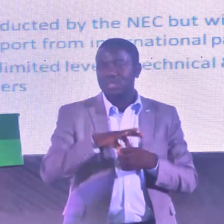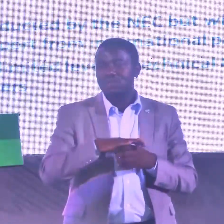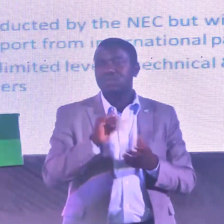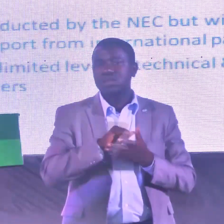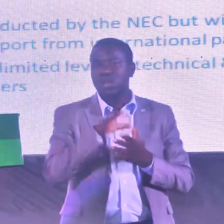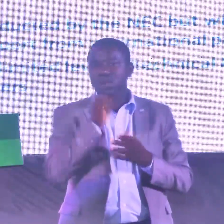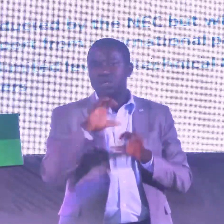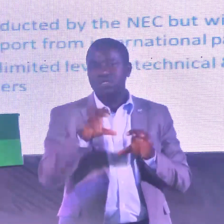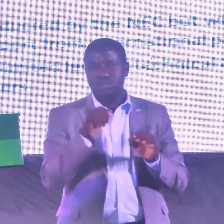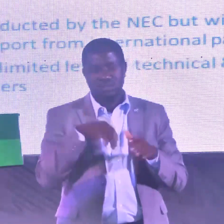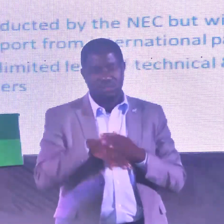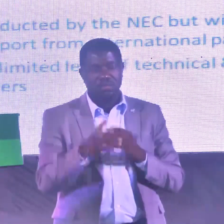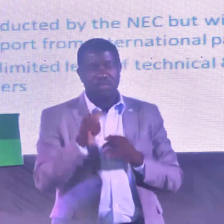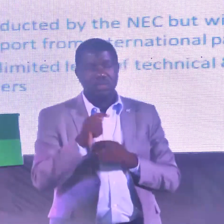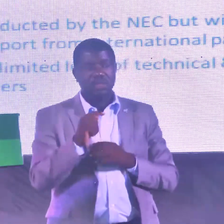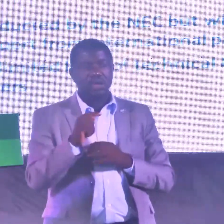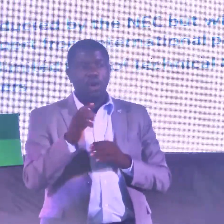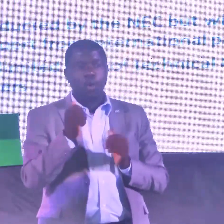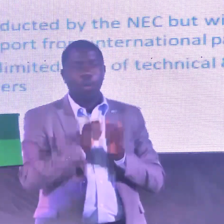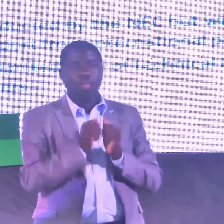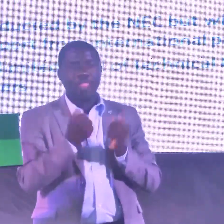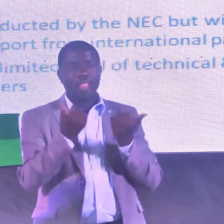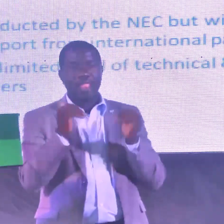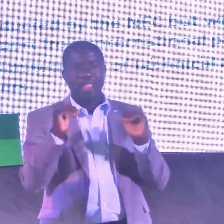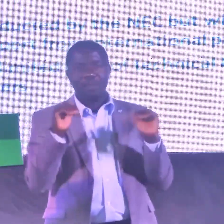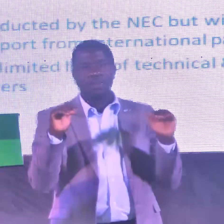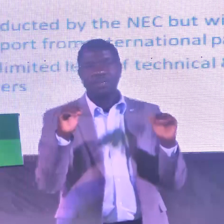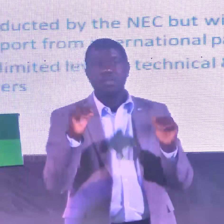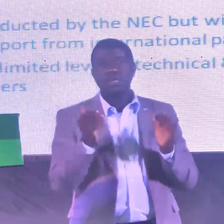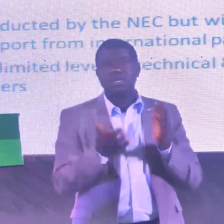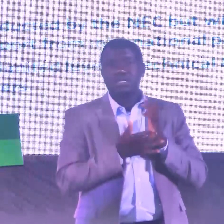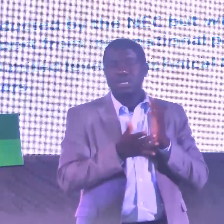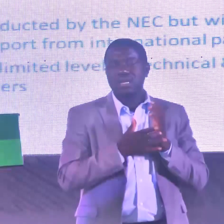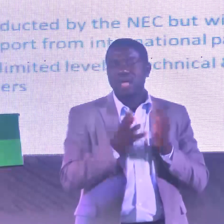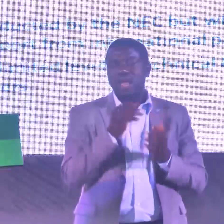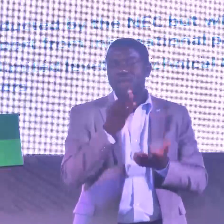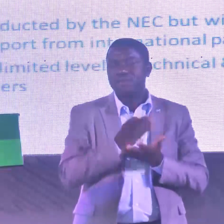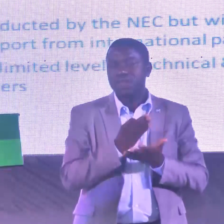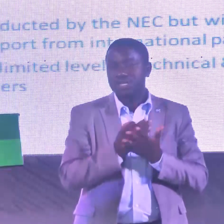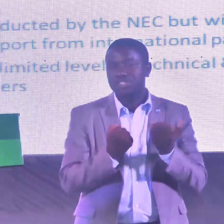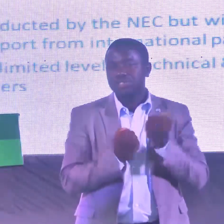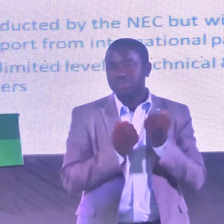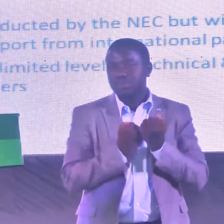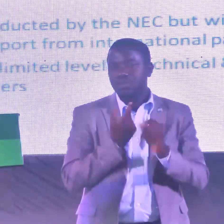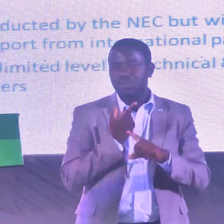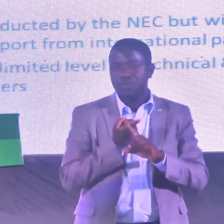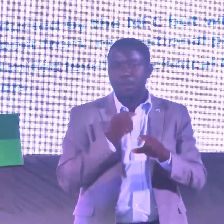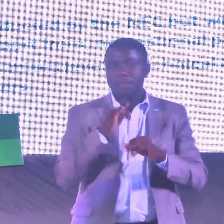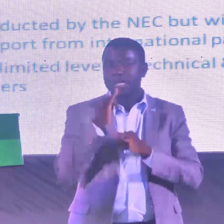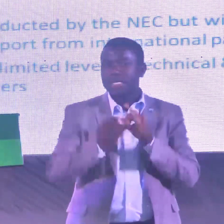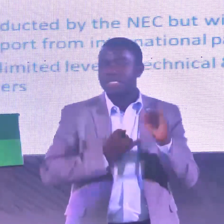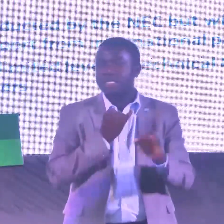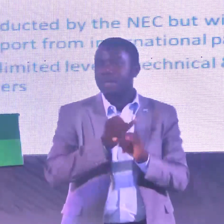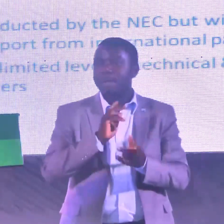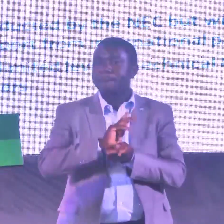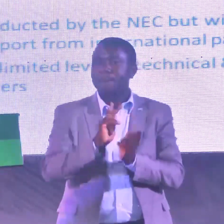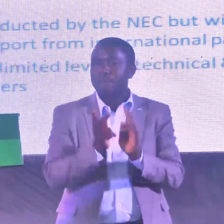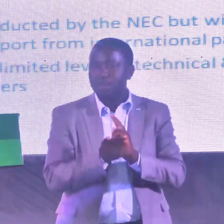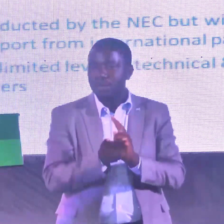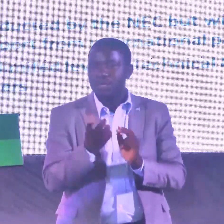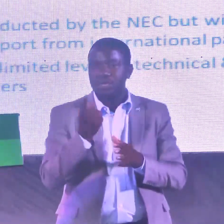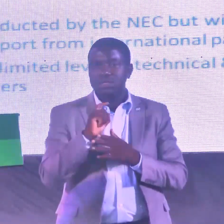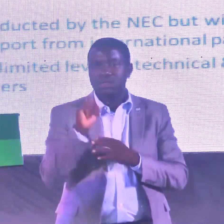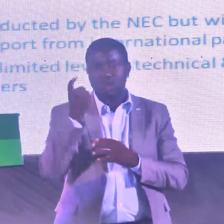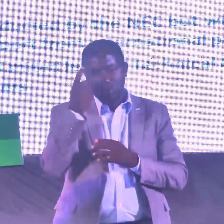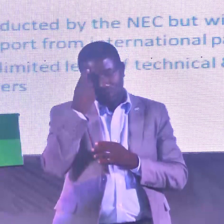by the NEC this time around, but with limited technical and financial support from international partners. The government